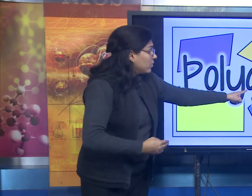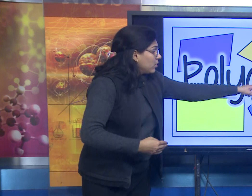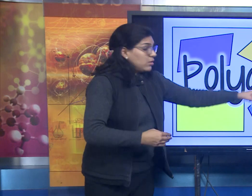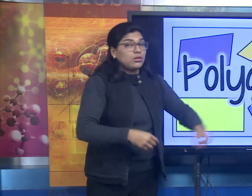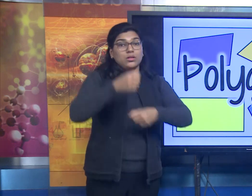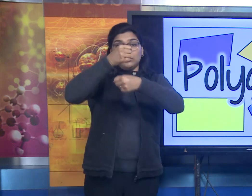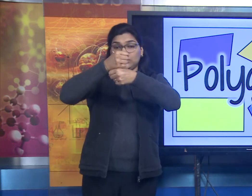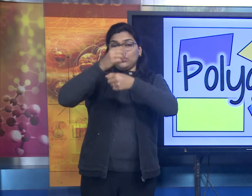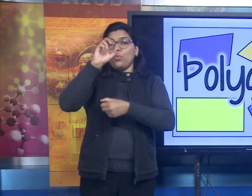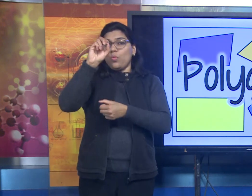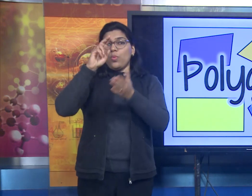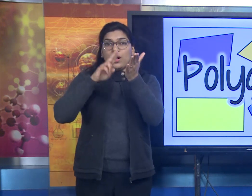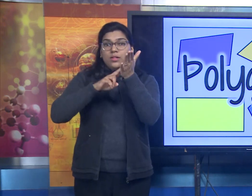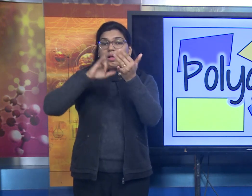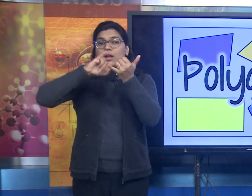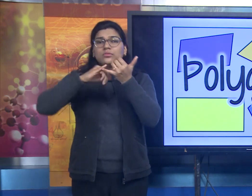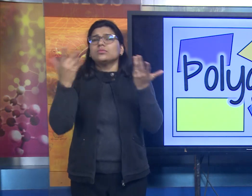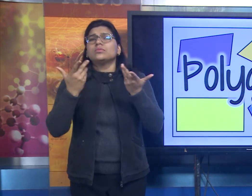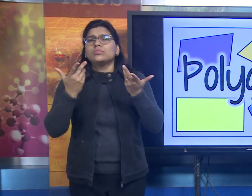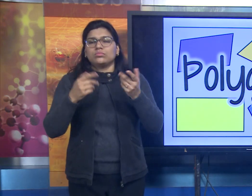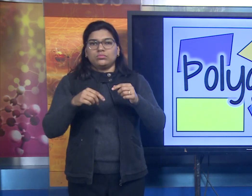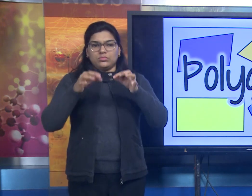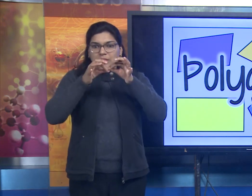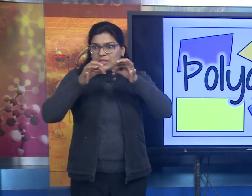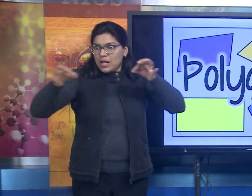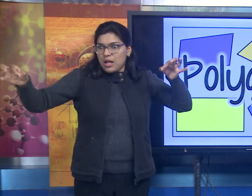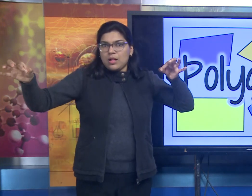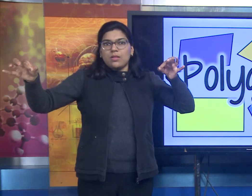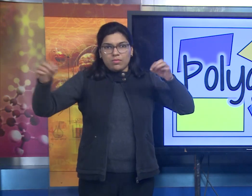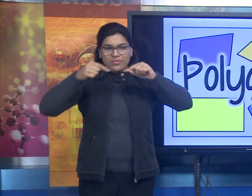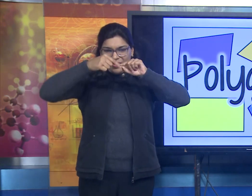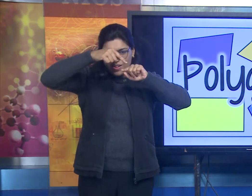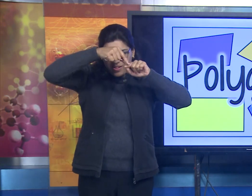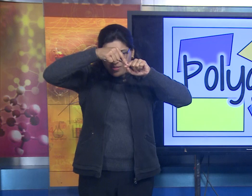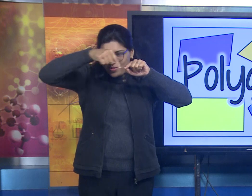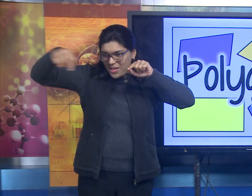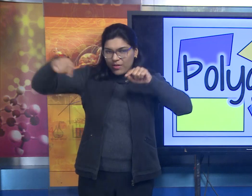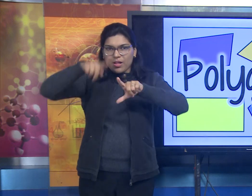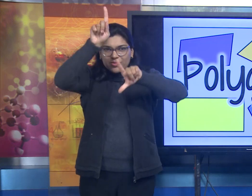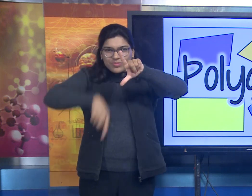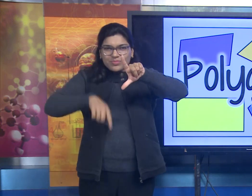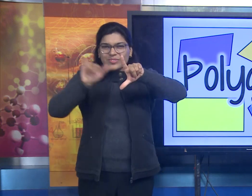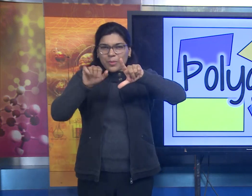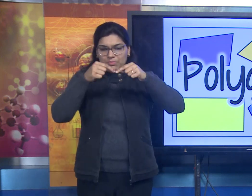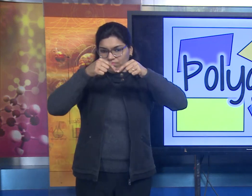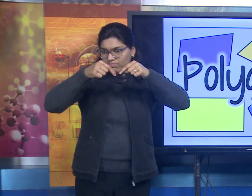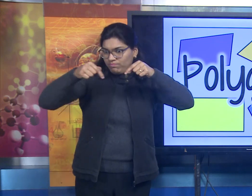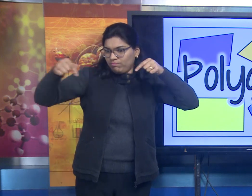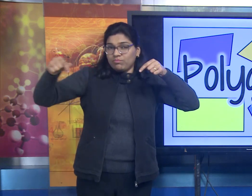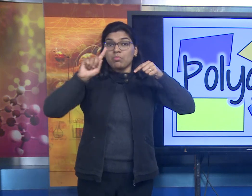the other part of the word, which is G-O-N-S, gons, it means lines. You must have seen